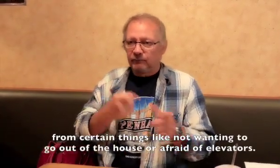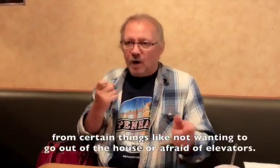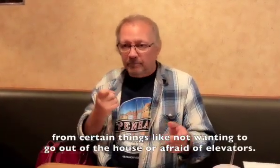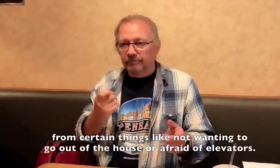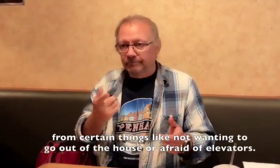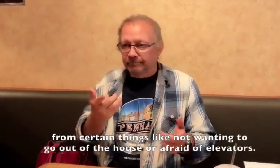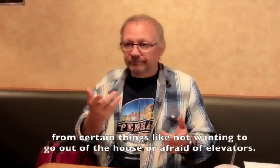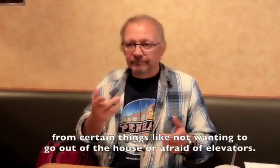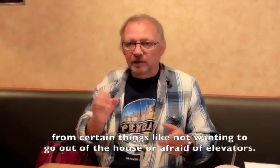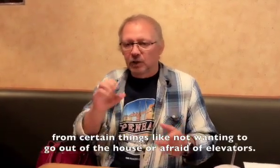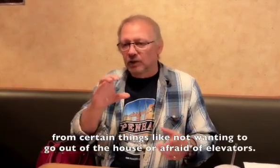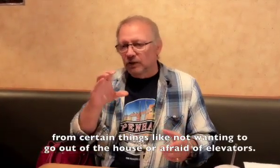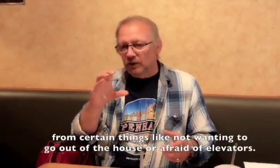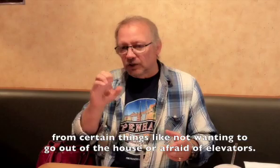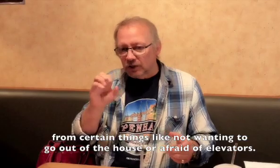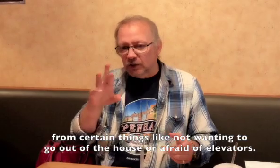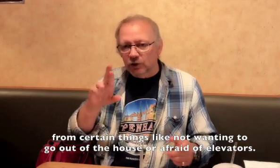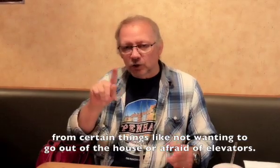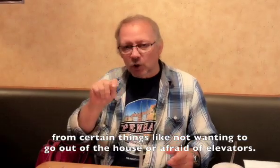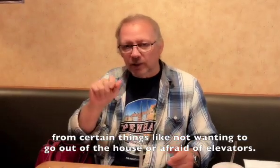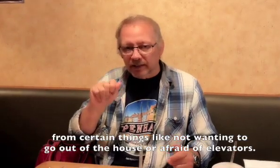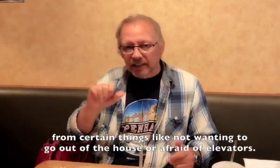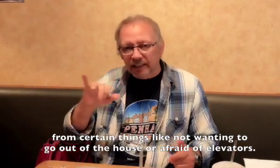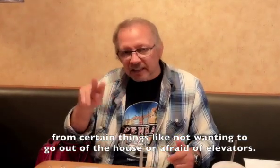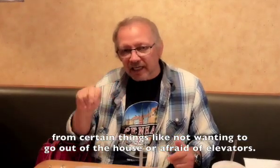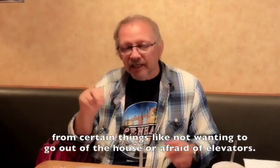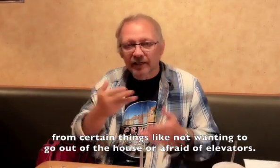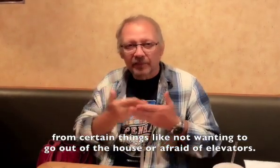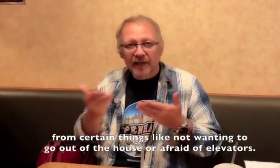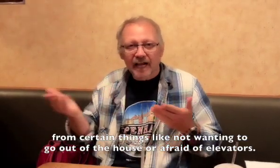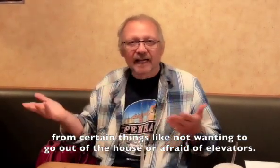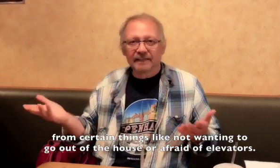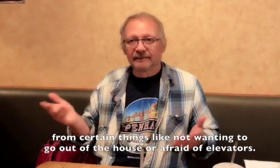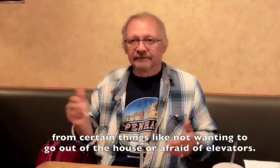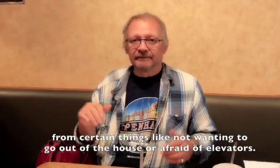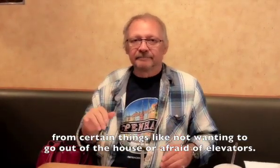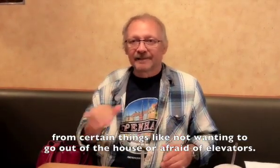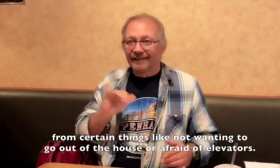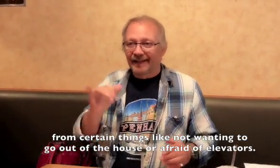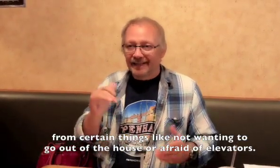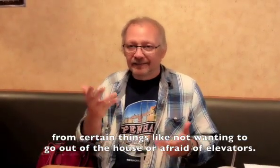from certain things, like not wanting to go out of the house, afraid of elevators.